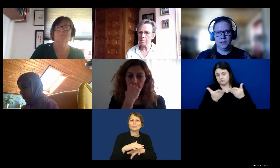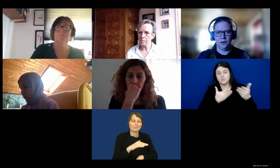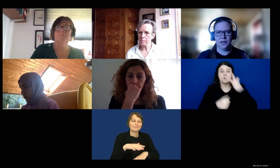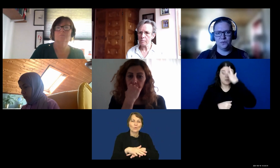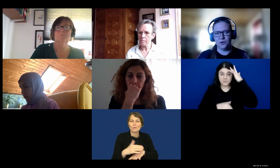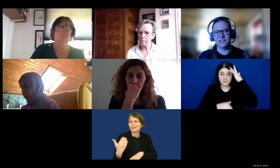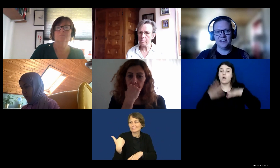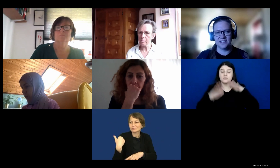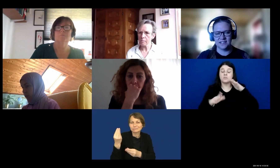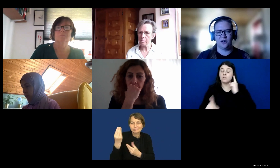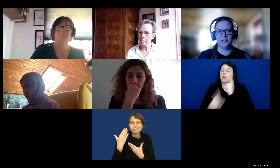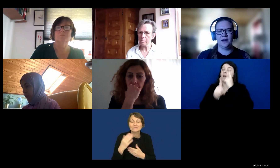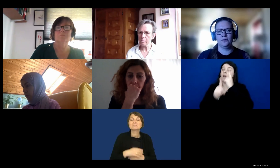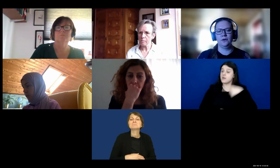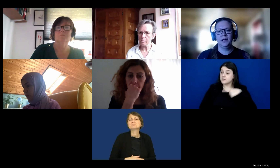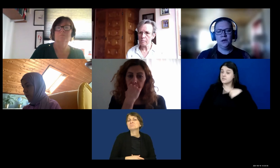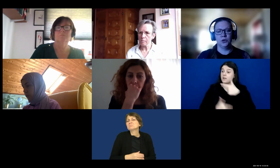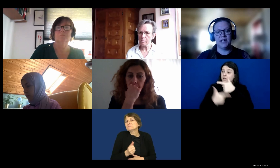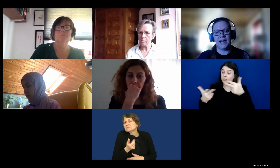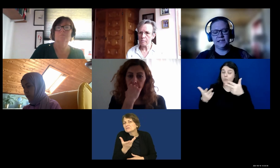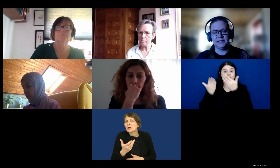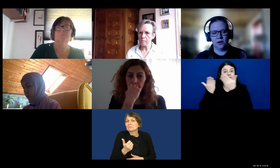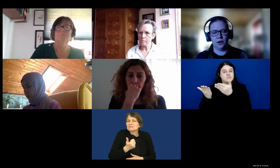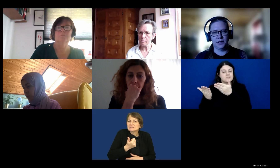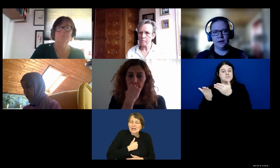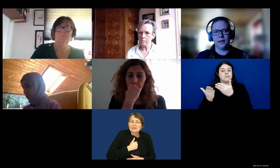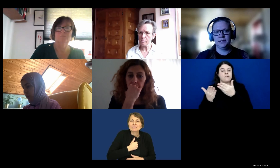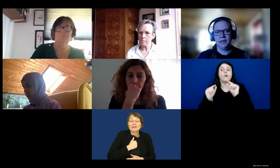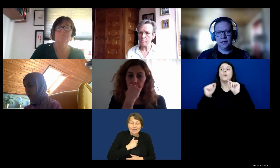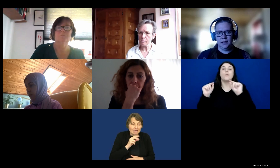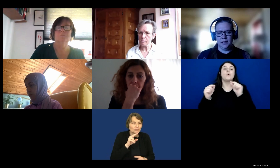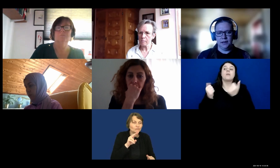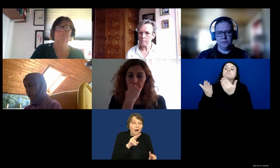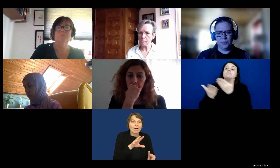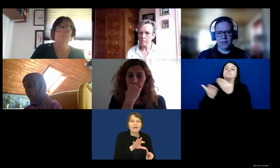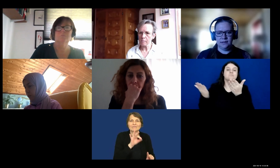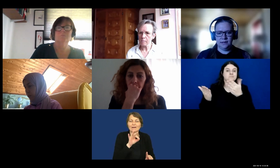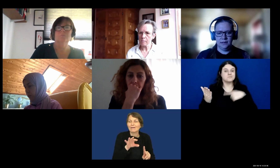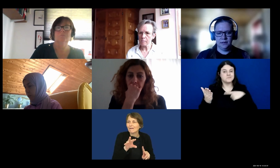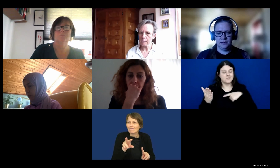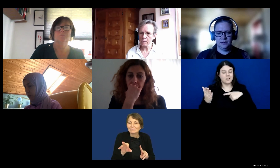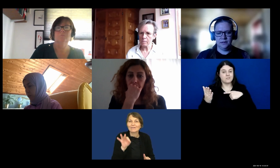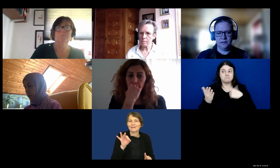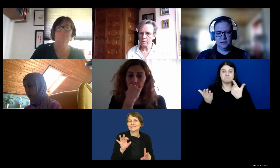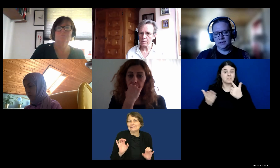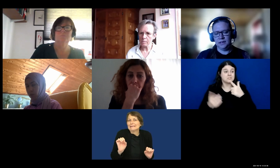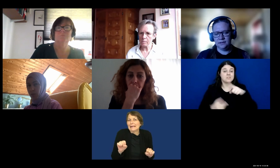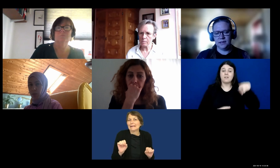out what devices are there or what aids are there, and but it's